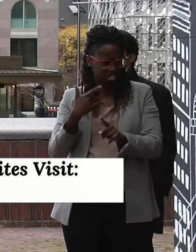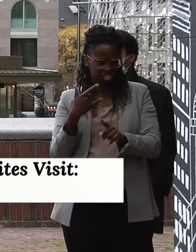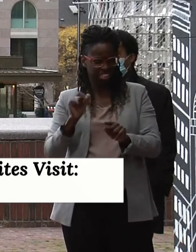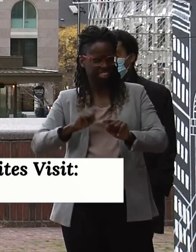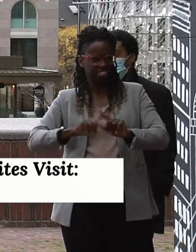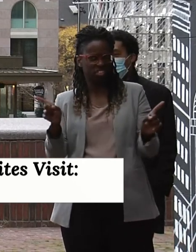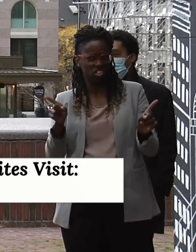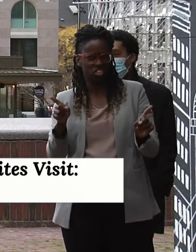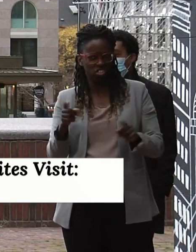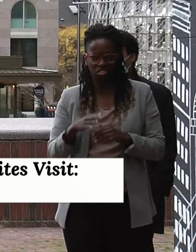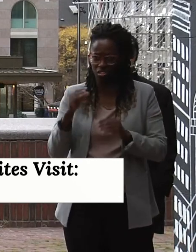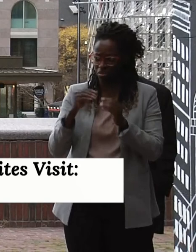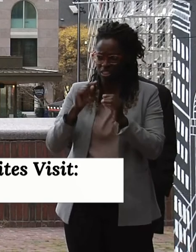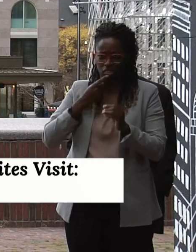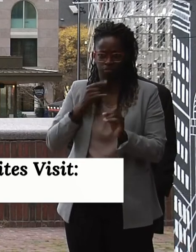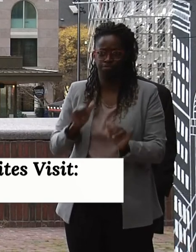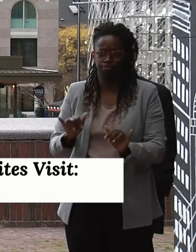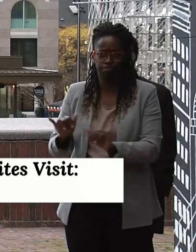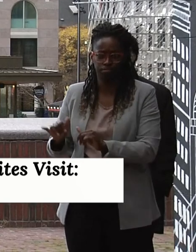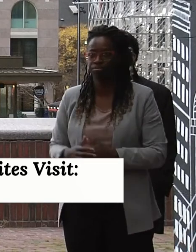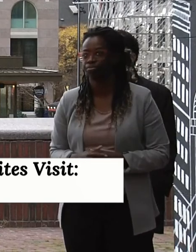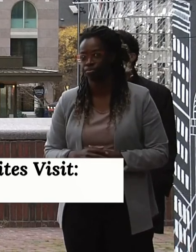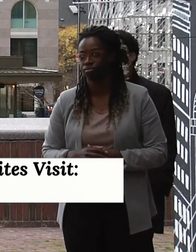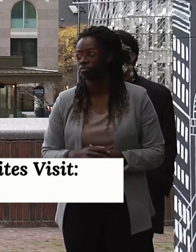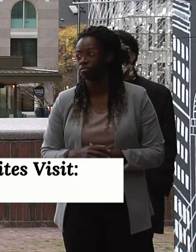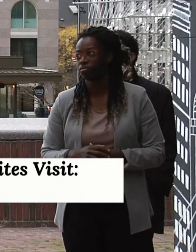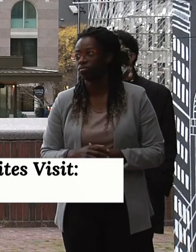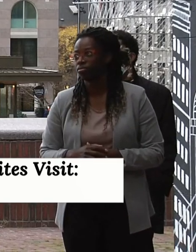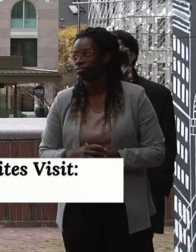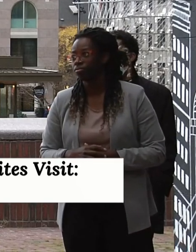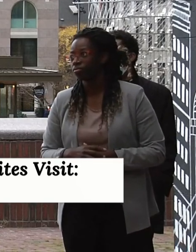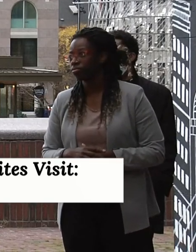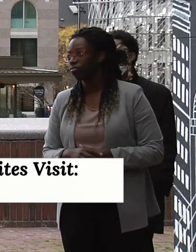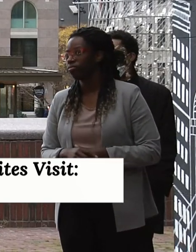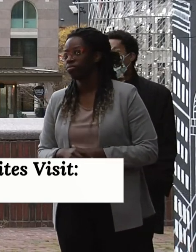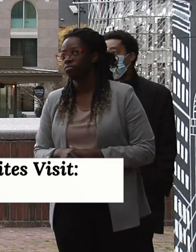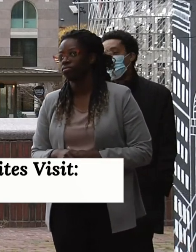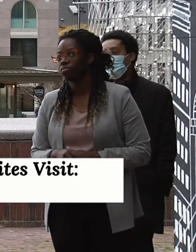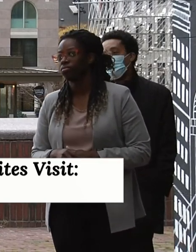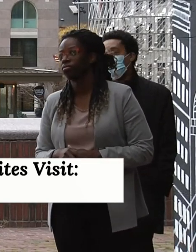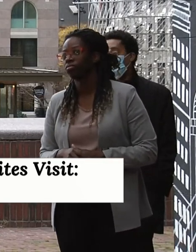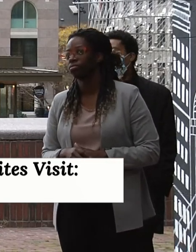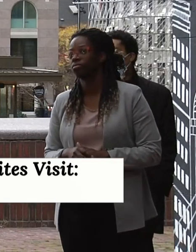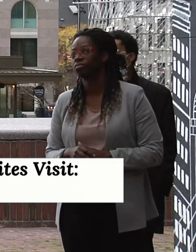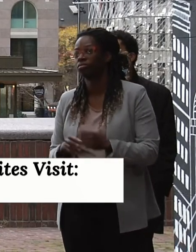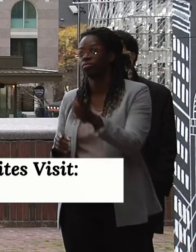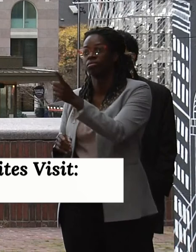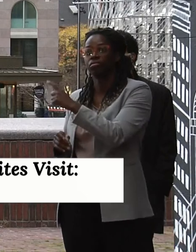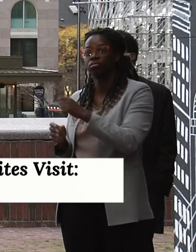National labor leaders are pushing for you to be labor secretary. What do you think about that?